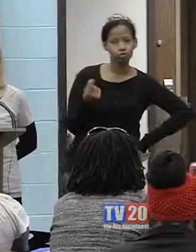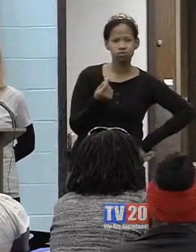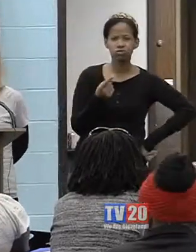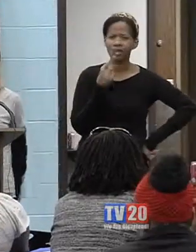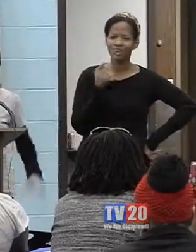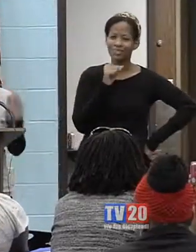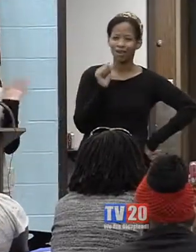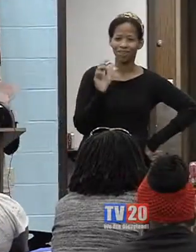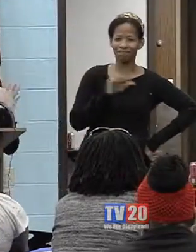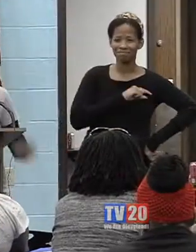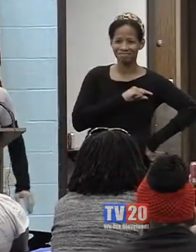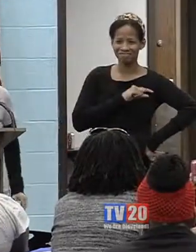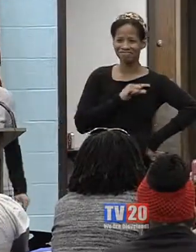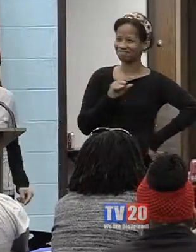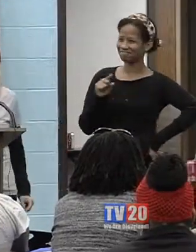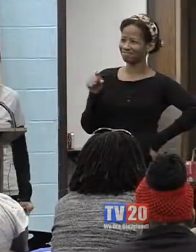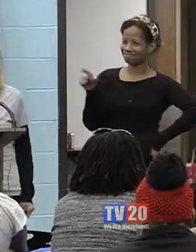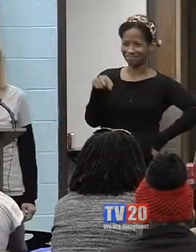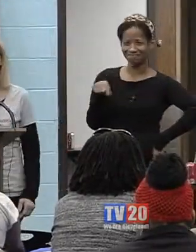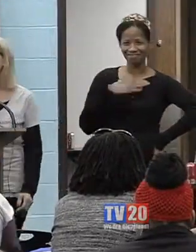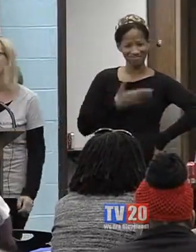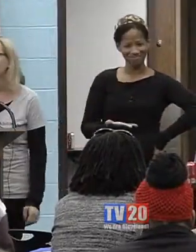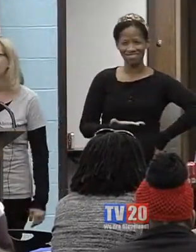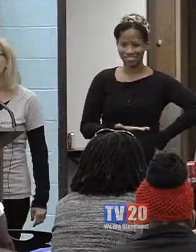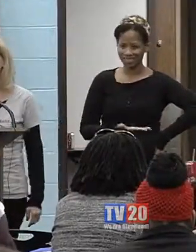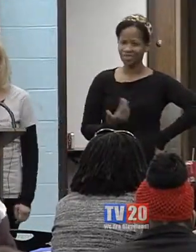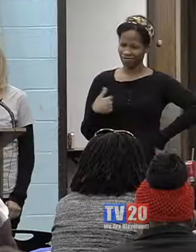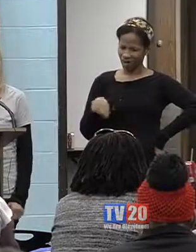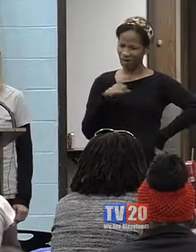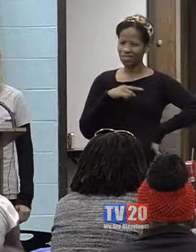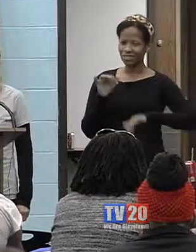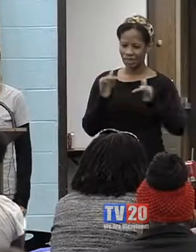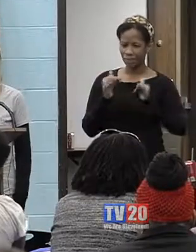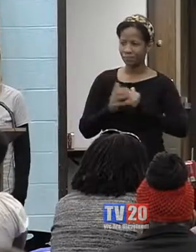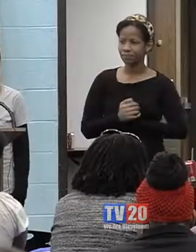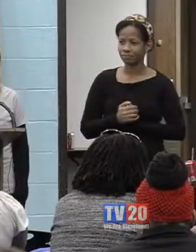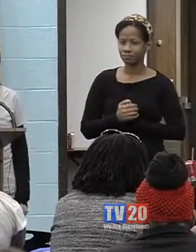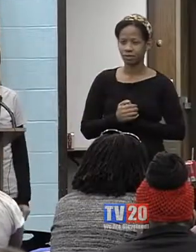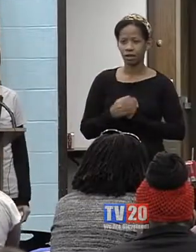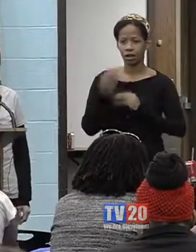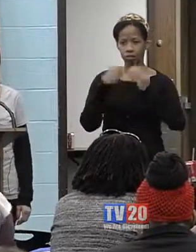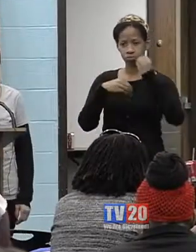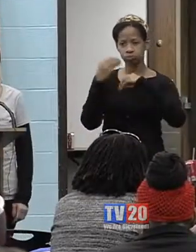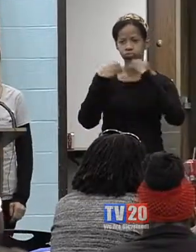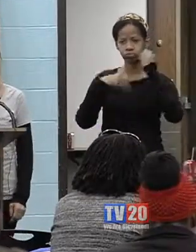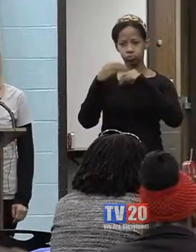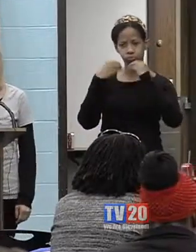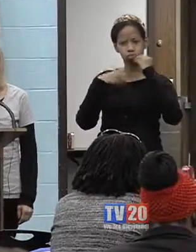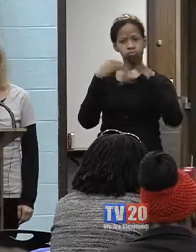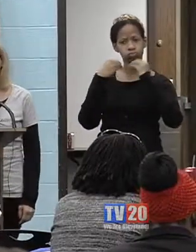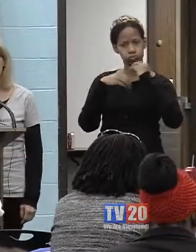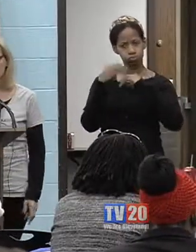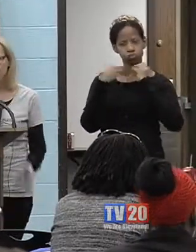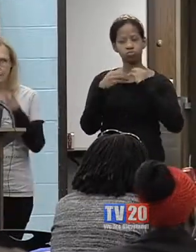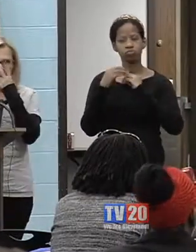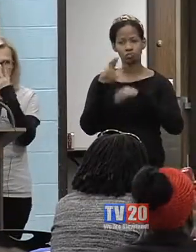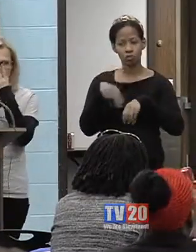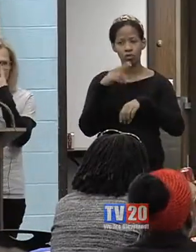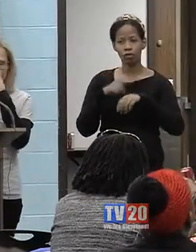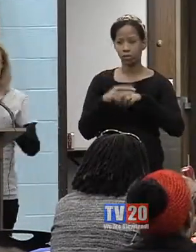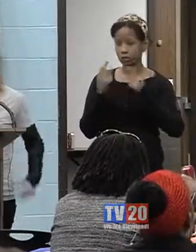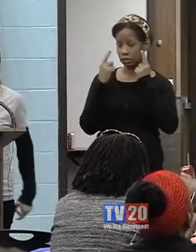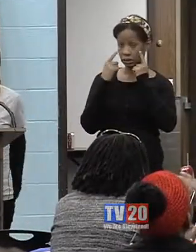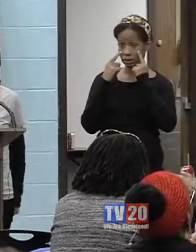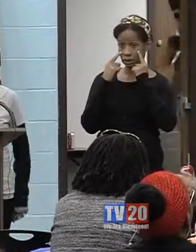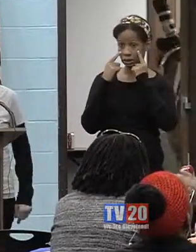hand. Don't admit it! Blue light and why nutrition has two eyes, meaning I'm pointing